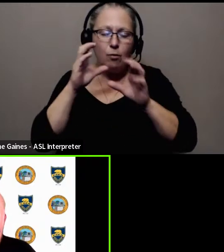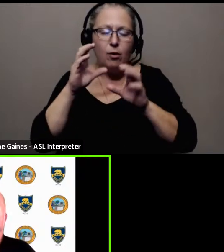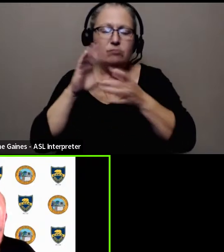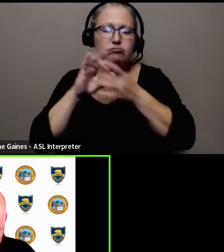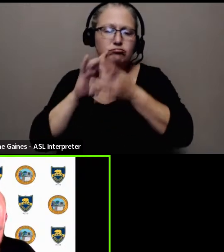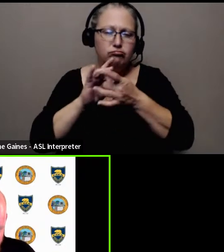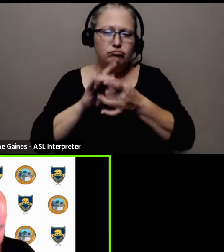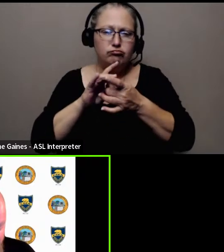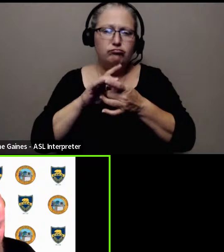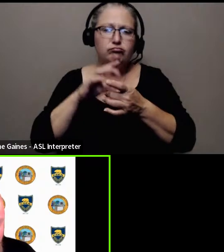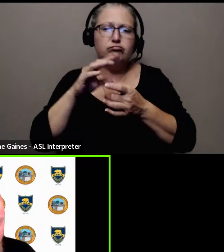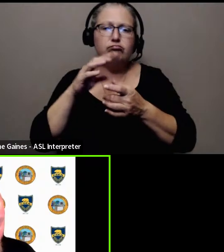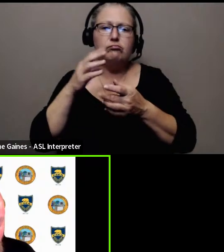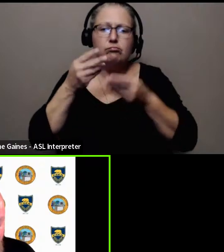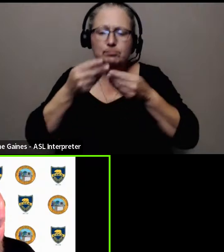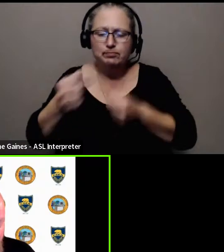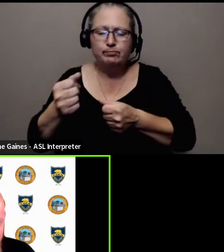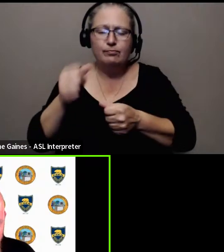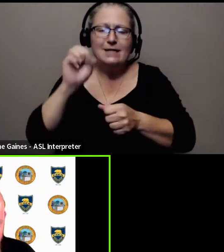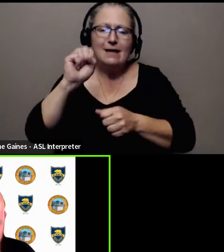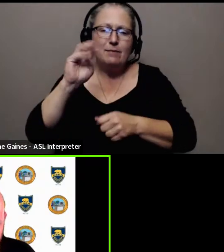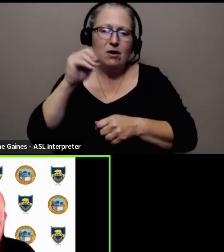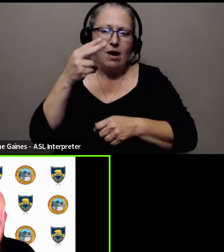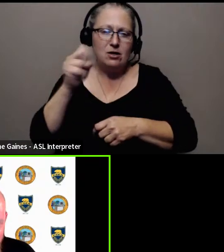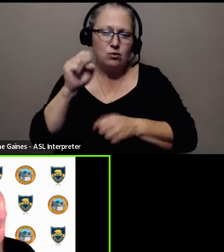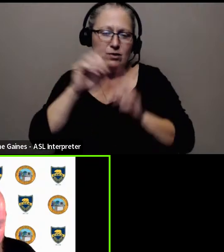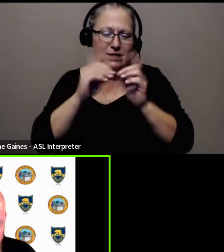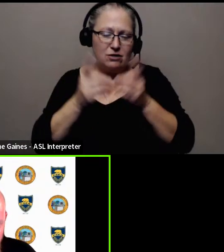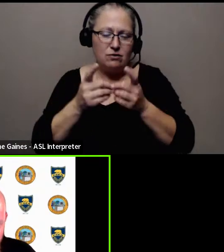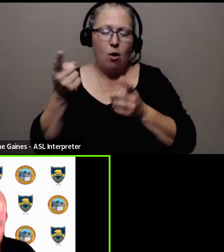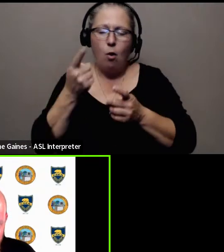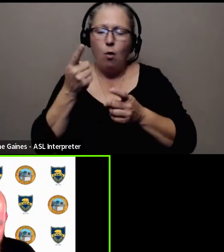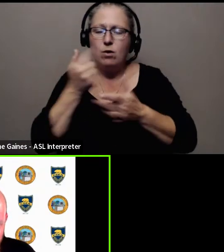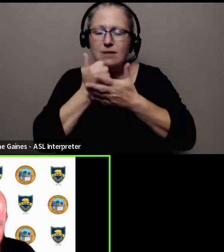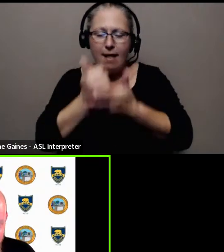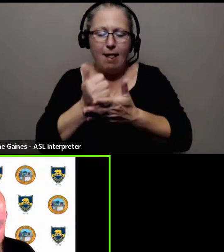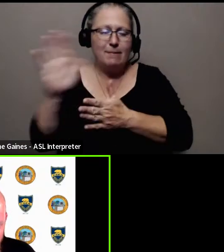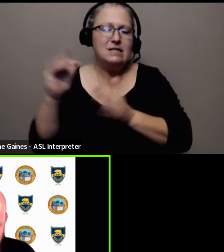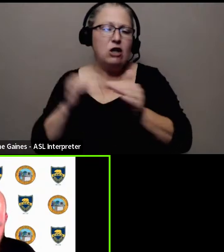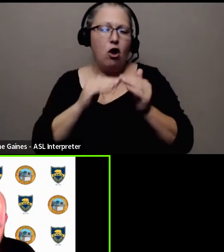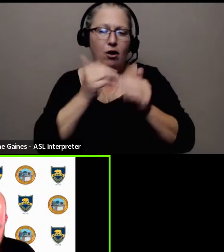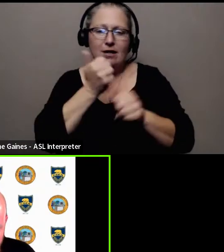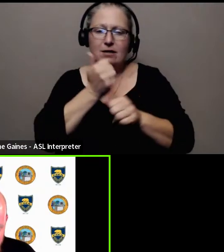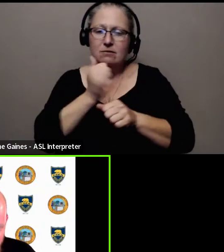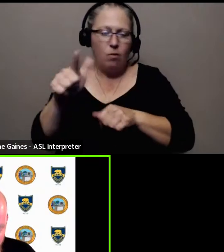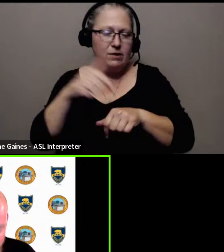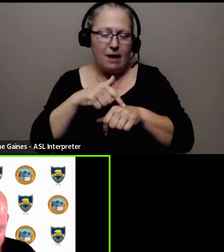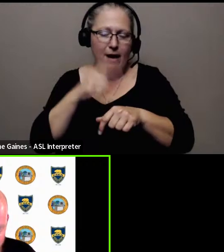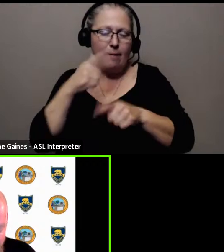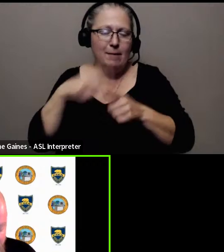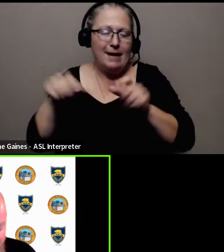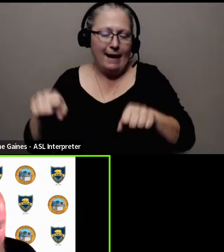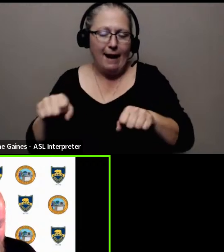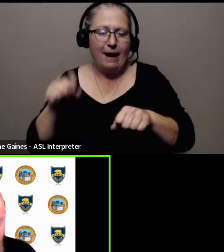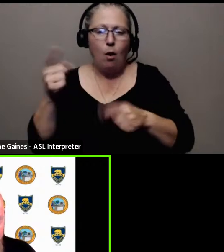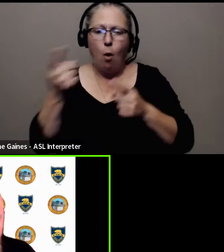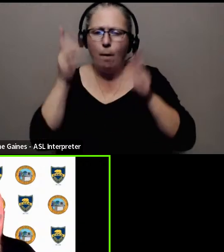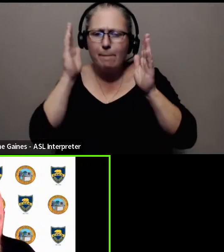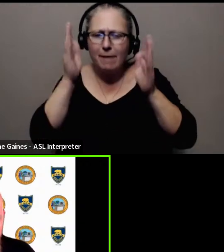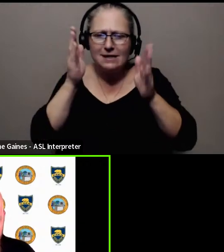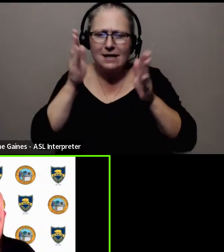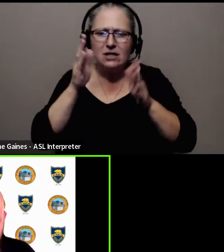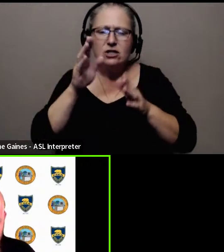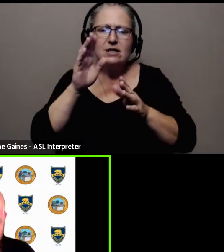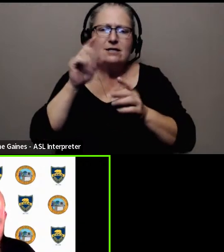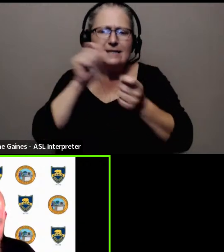San Mateo Union High School District, and is always happy to assist his colleagues in any way that he can. Jimmy always pays attention to details